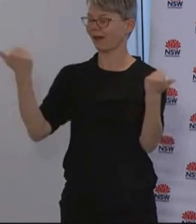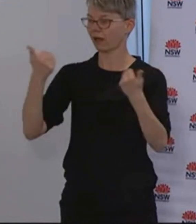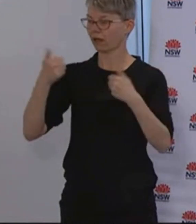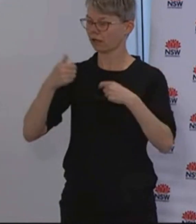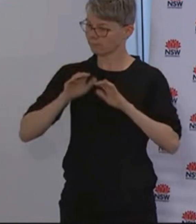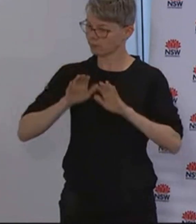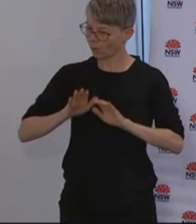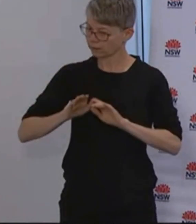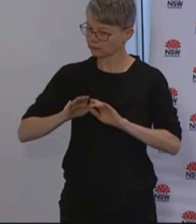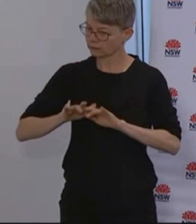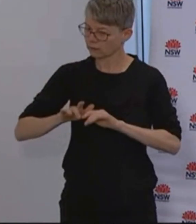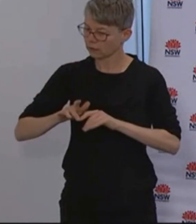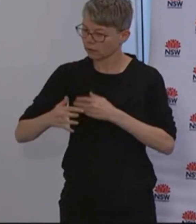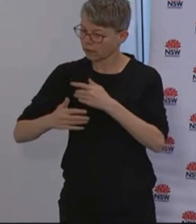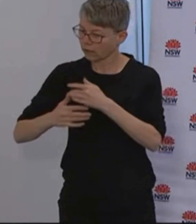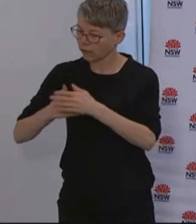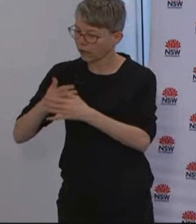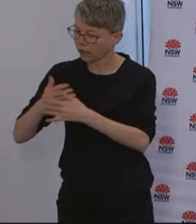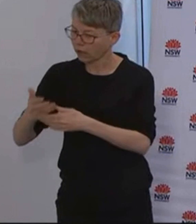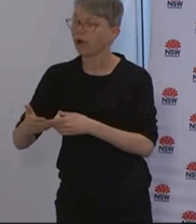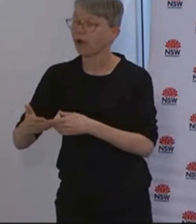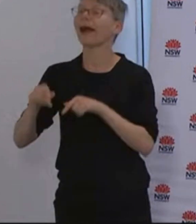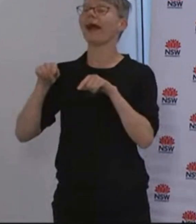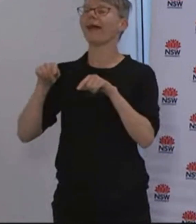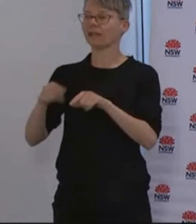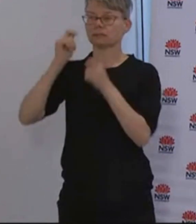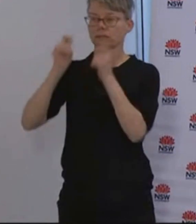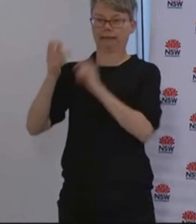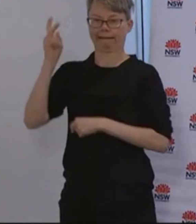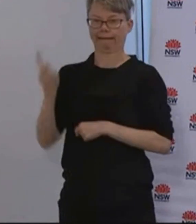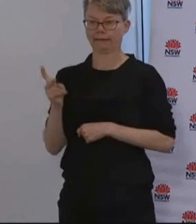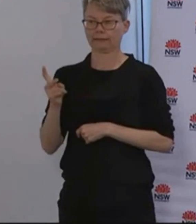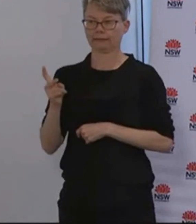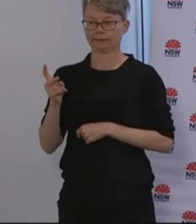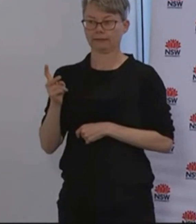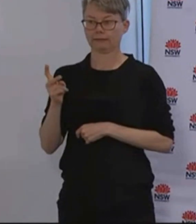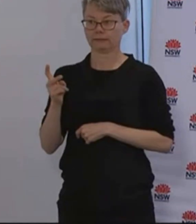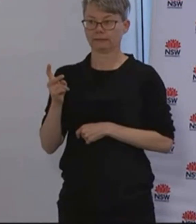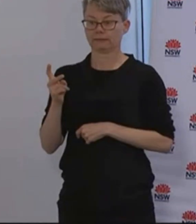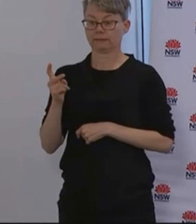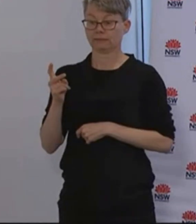be absent from that facility for 14